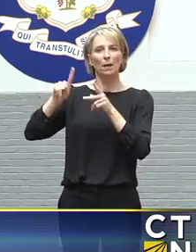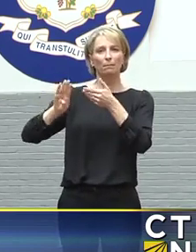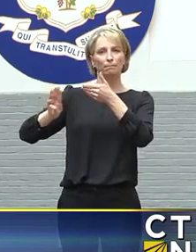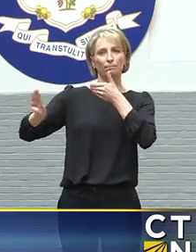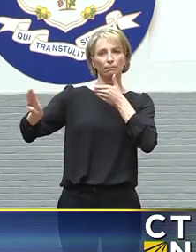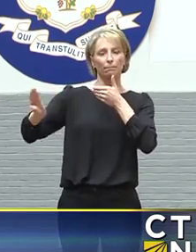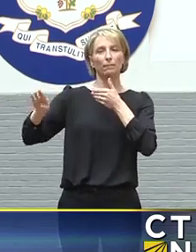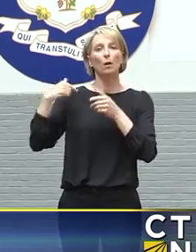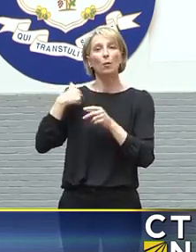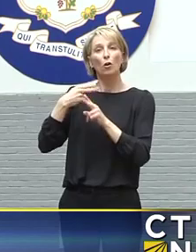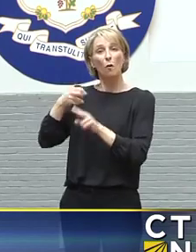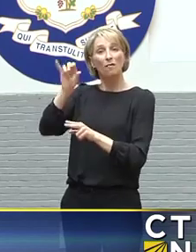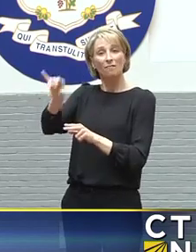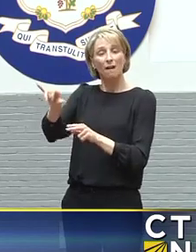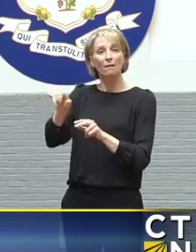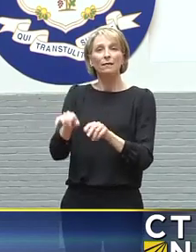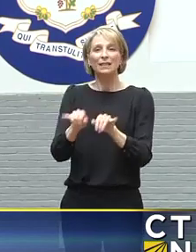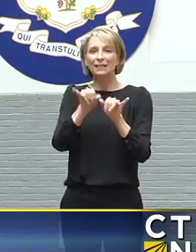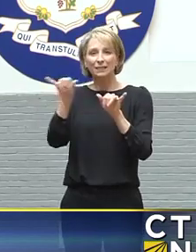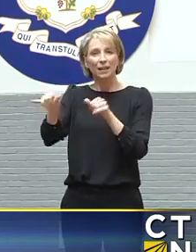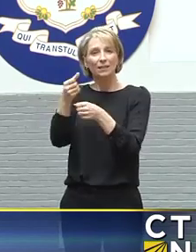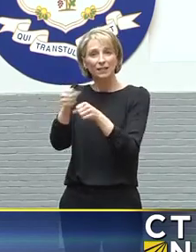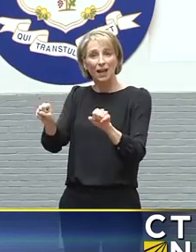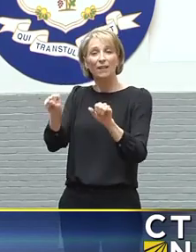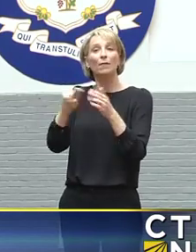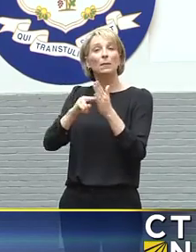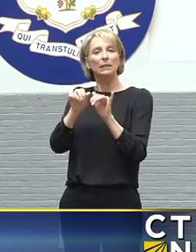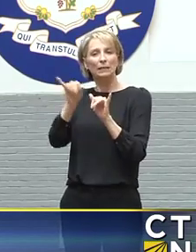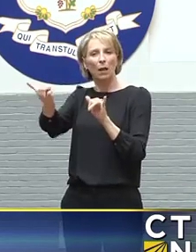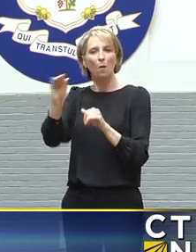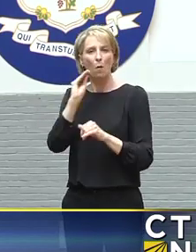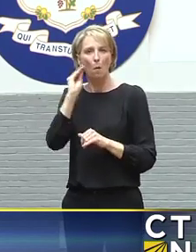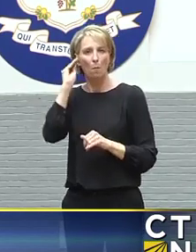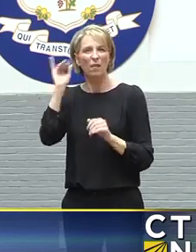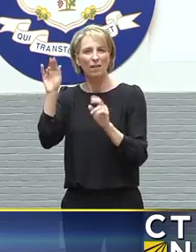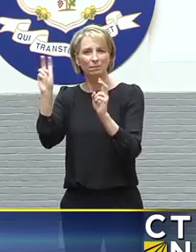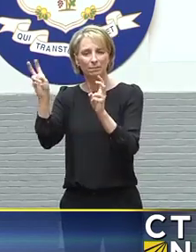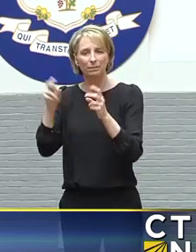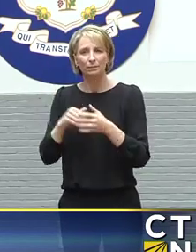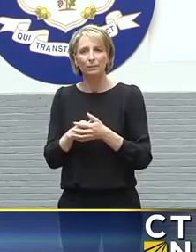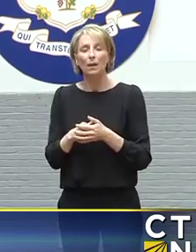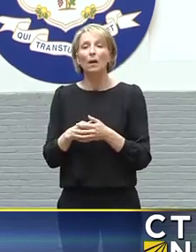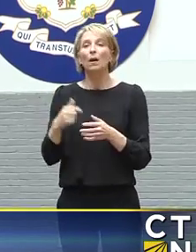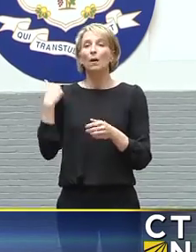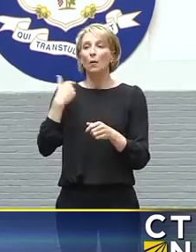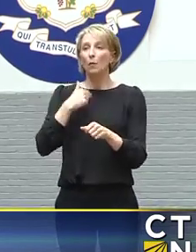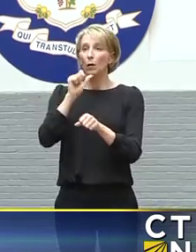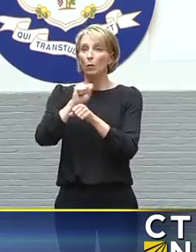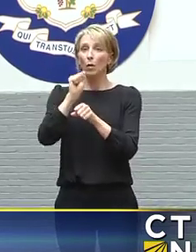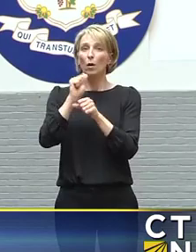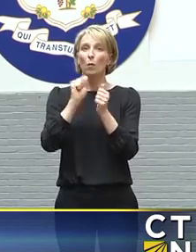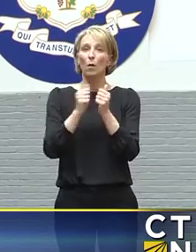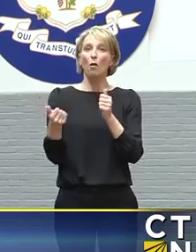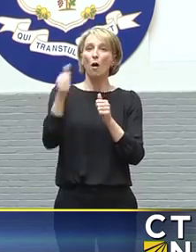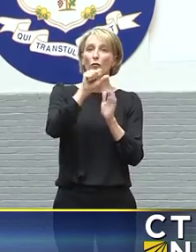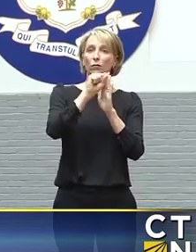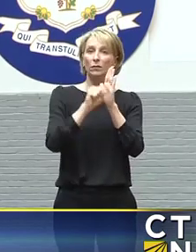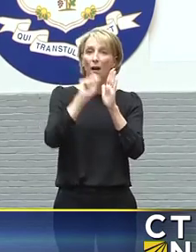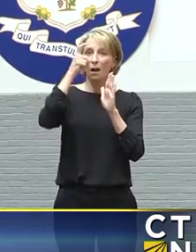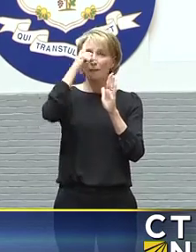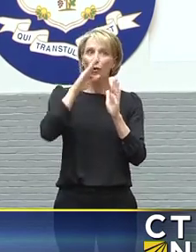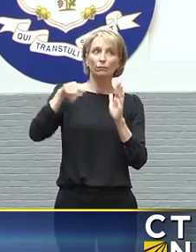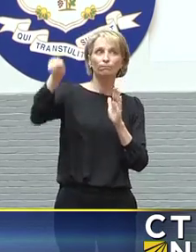stay safe, stay at home. I think you've seen, we're working in conjunction again with my regional governors. I think this is